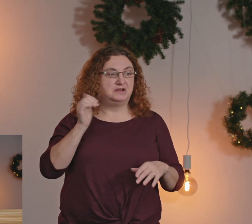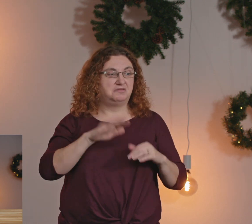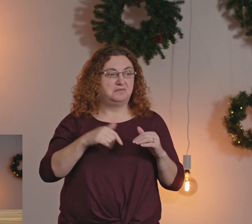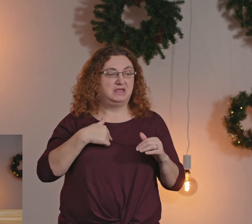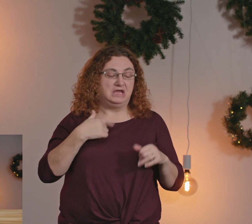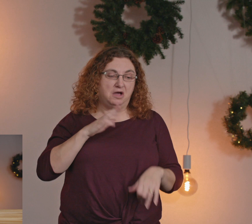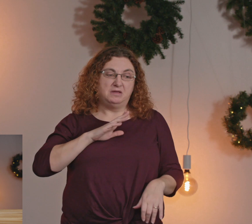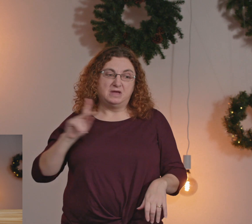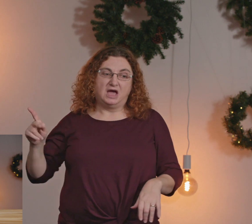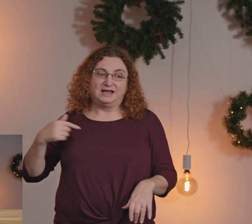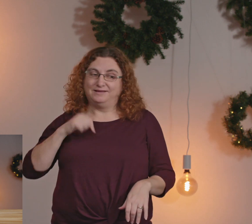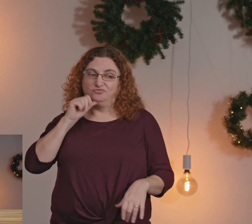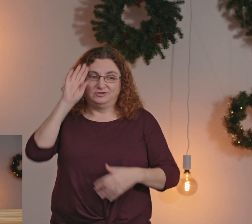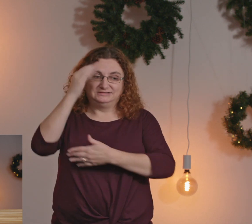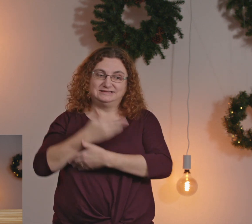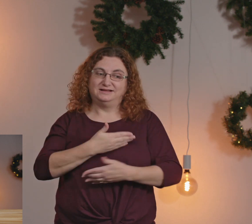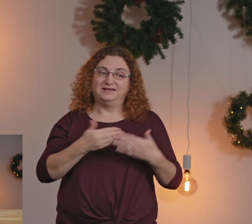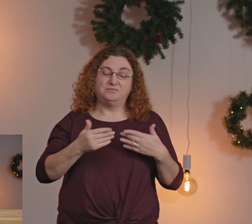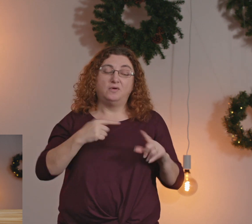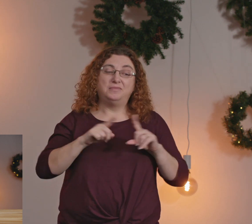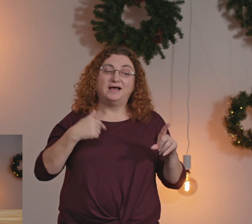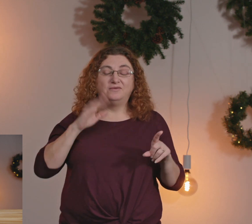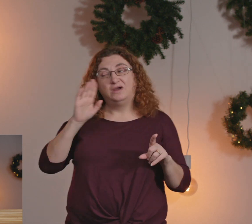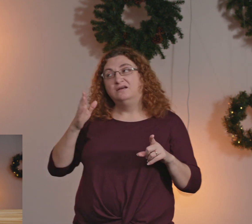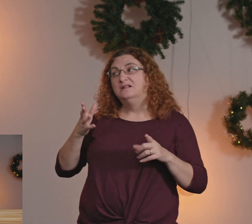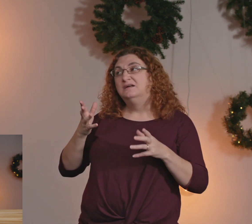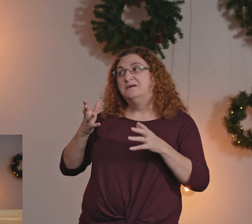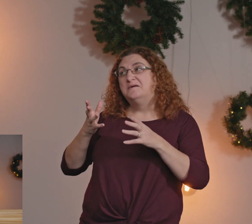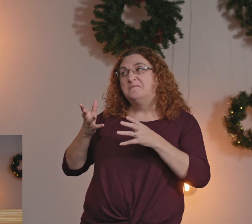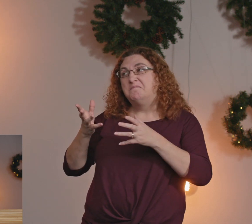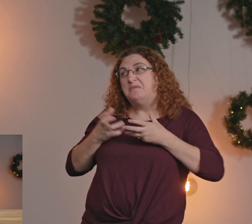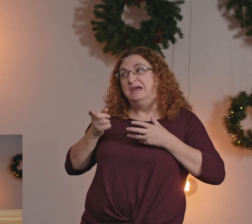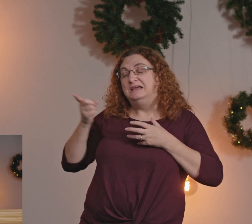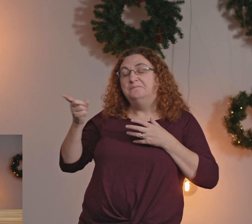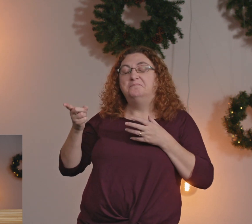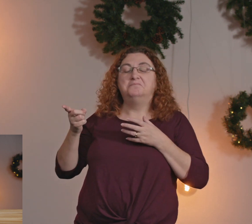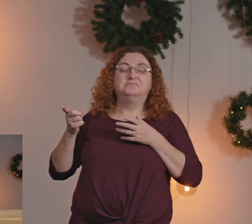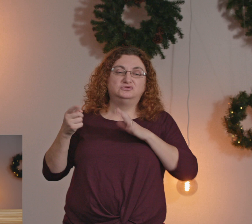back. I'm no longer worthy to be called a son, but I'm just going to go back and I'm going to plead with him to show me mercy.